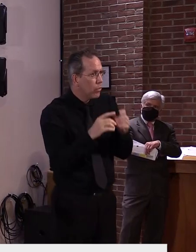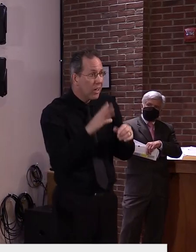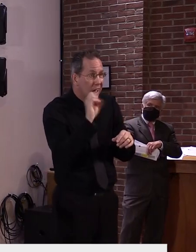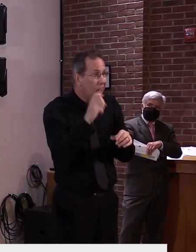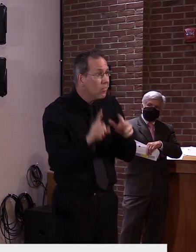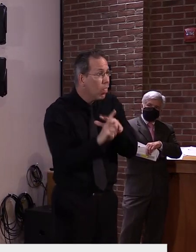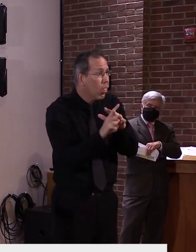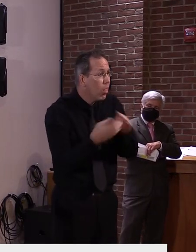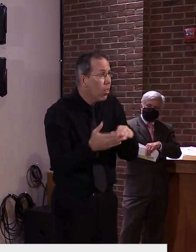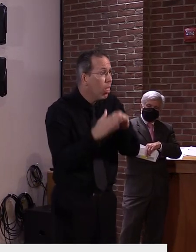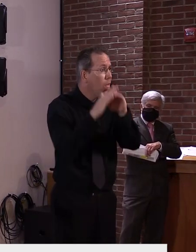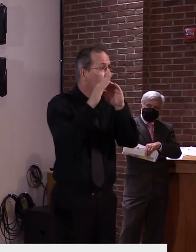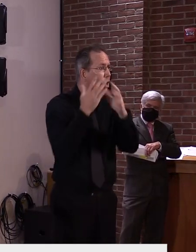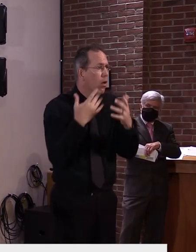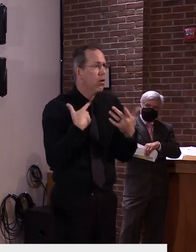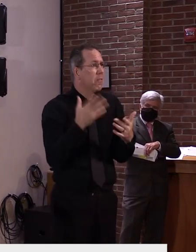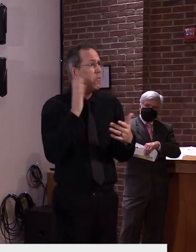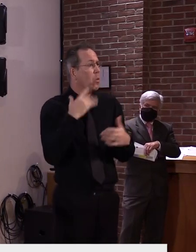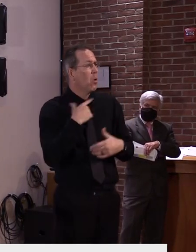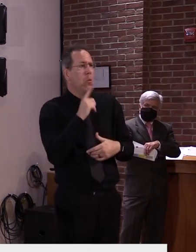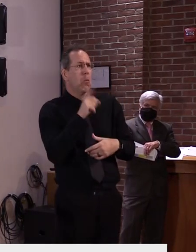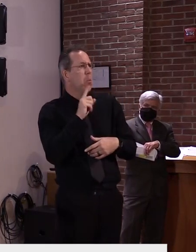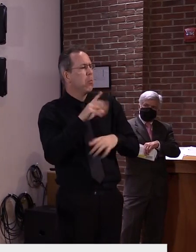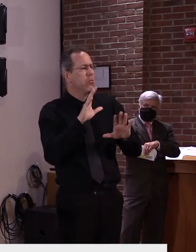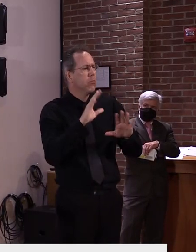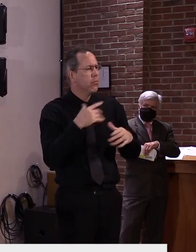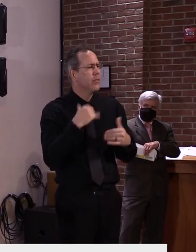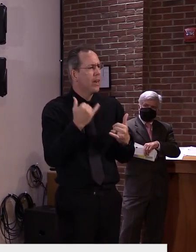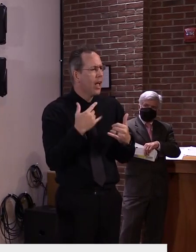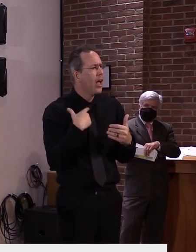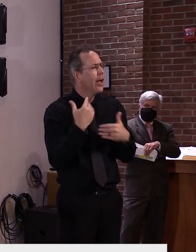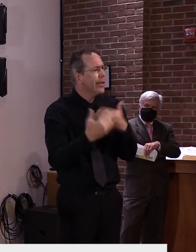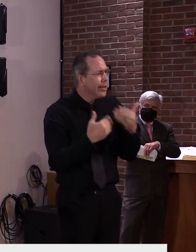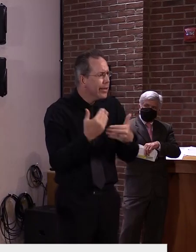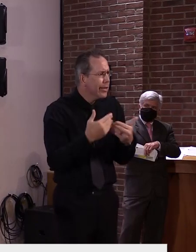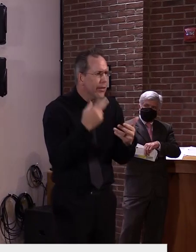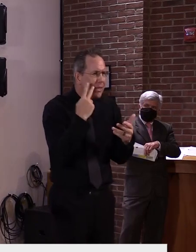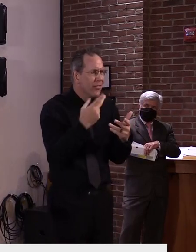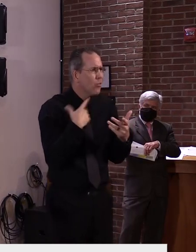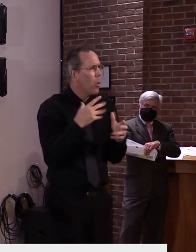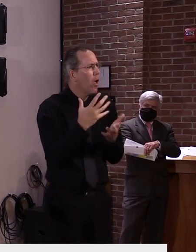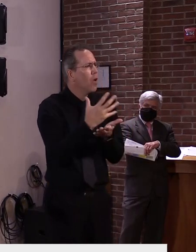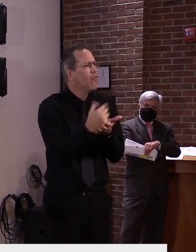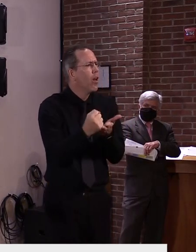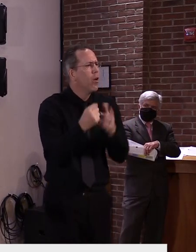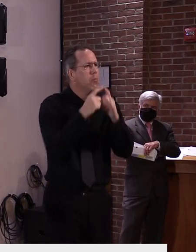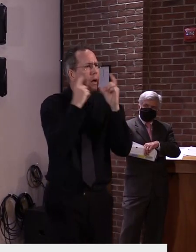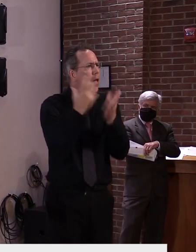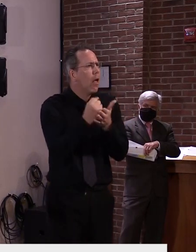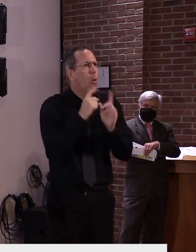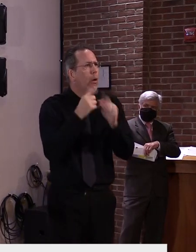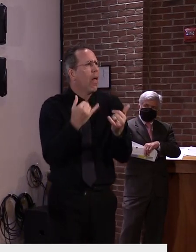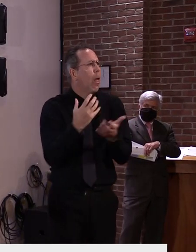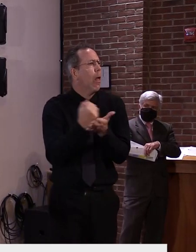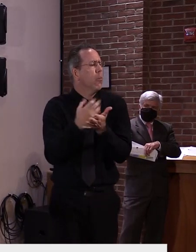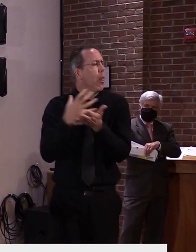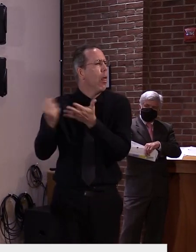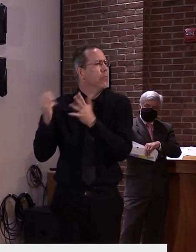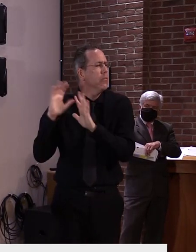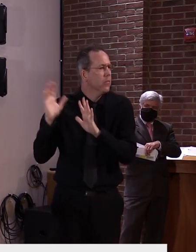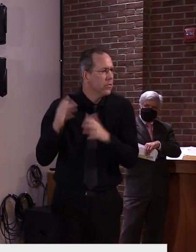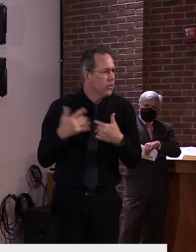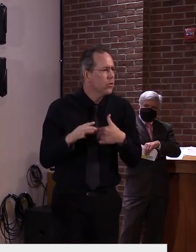don't wear a mask, often because they didn't want masks to be actually used by the public because they needed to save them for healthcare